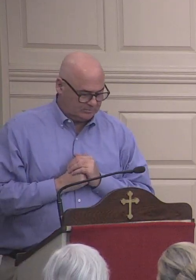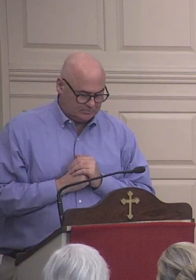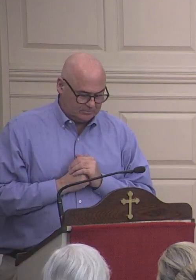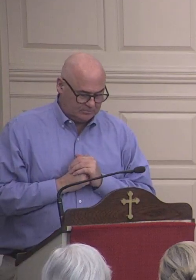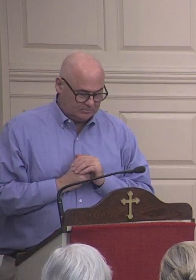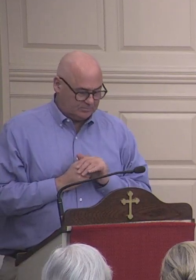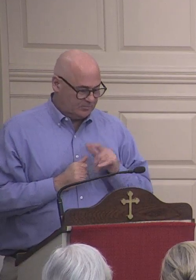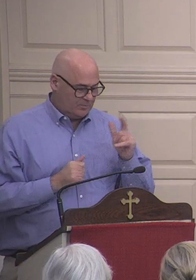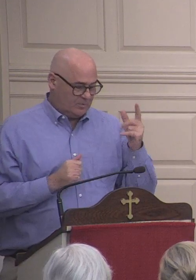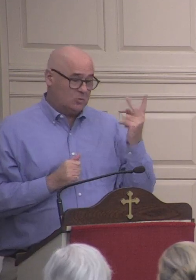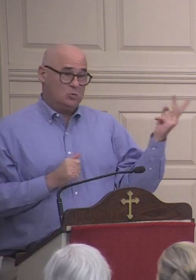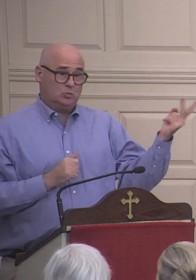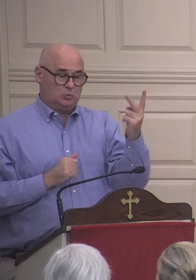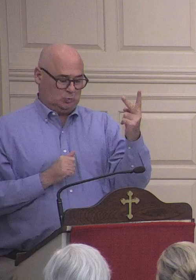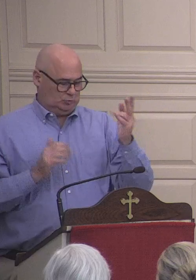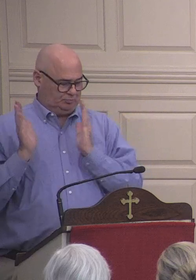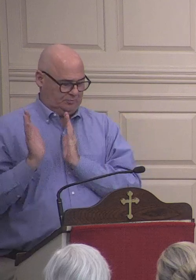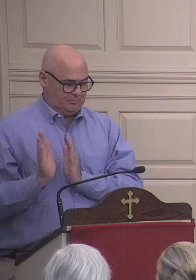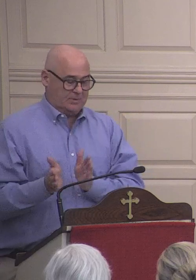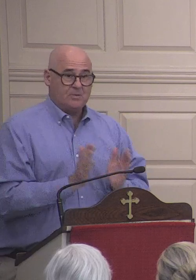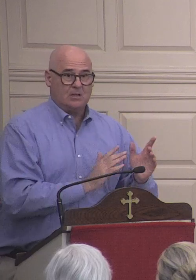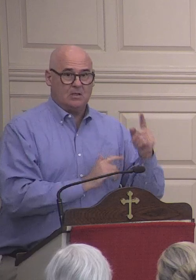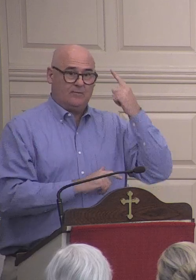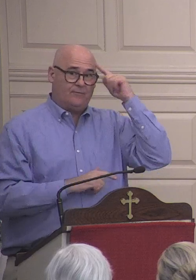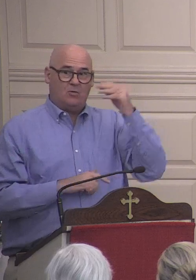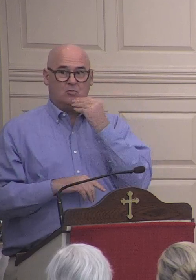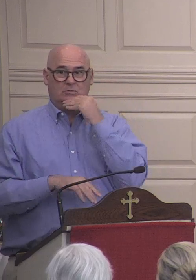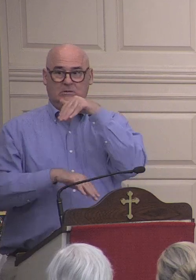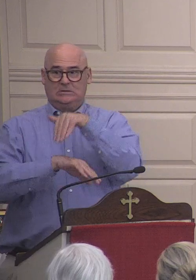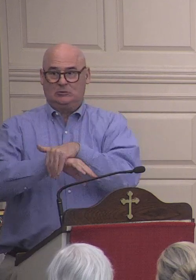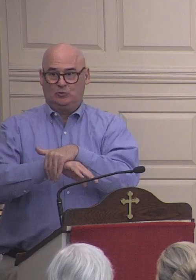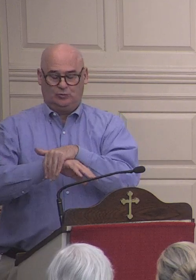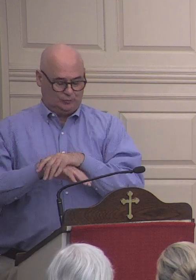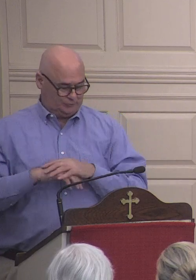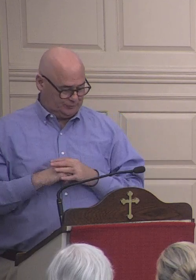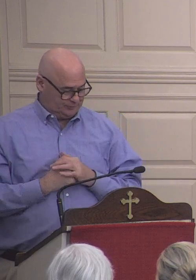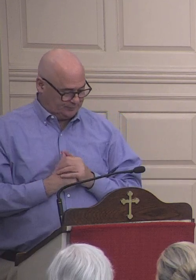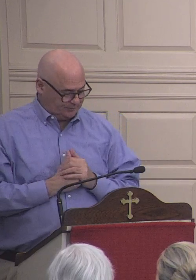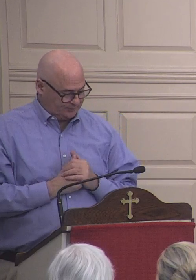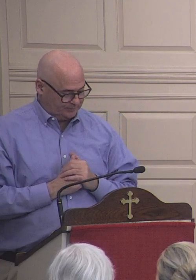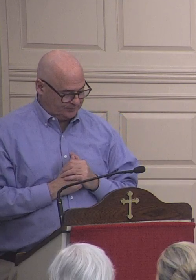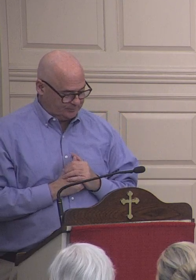them. And they prepared the Passover.